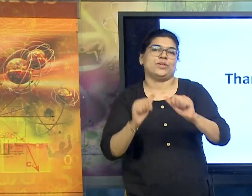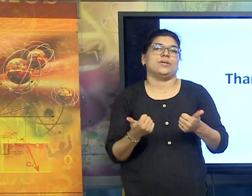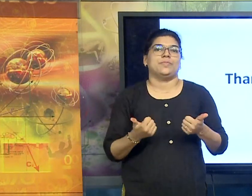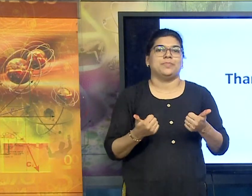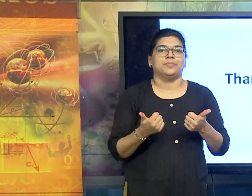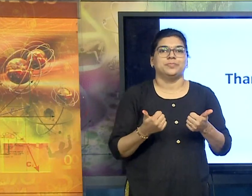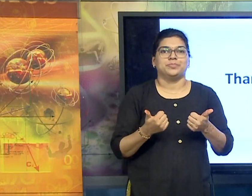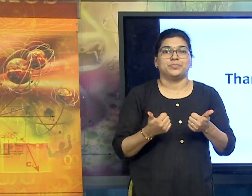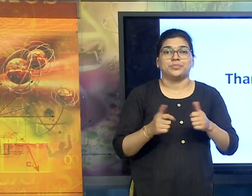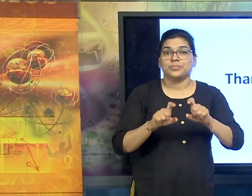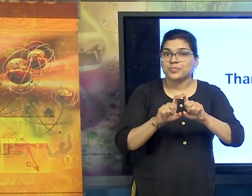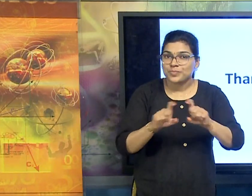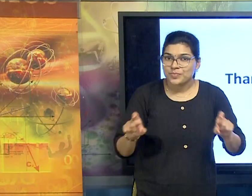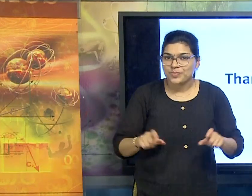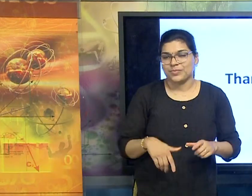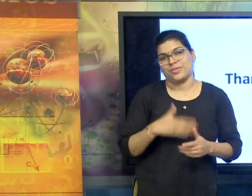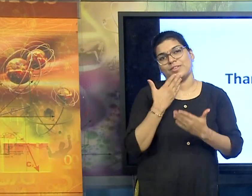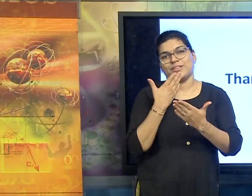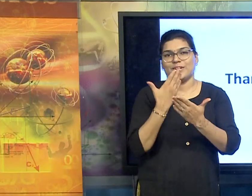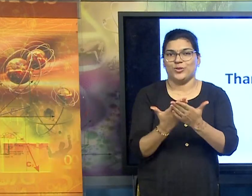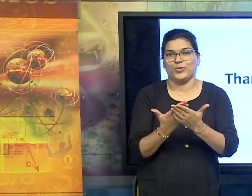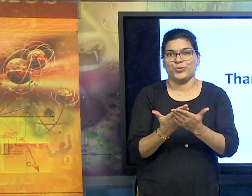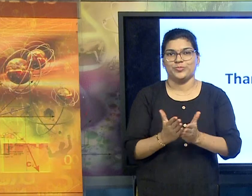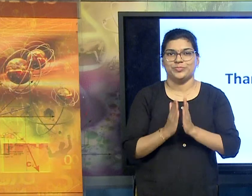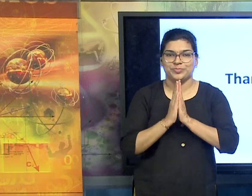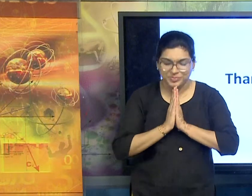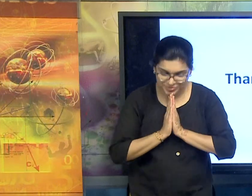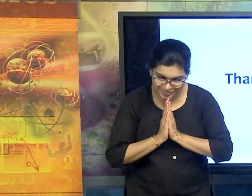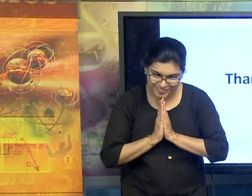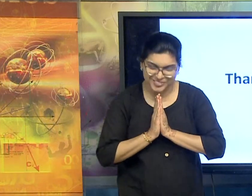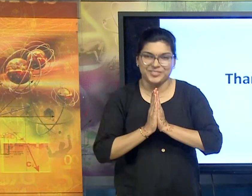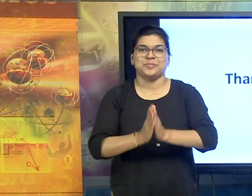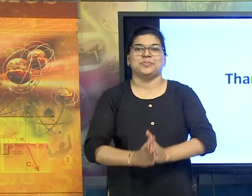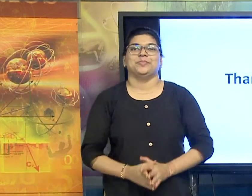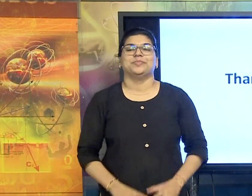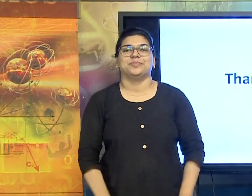you yourself have to try. Thank you. Namaskar.